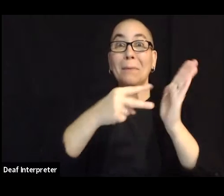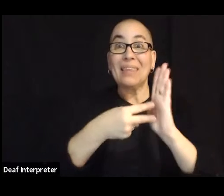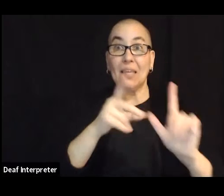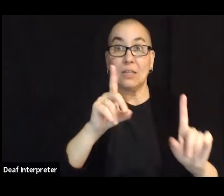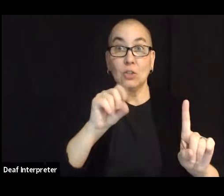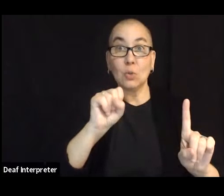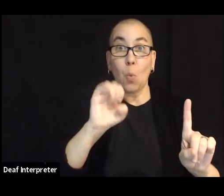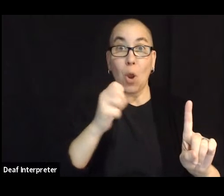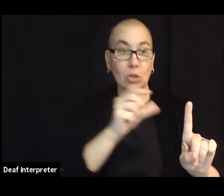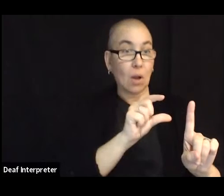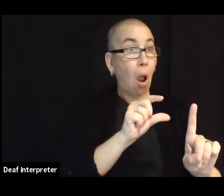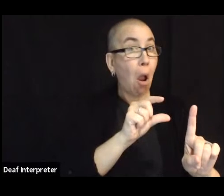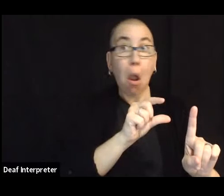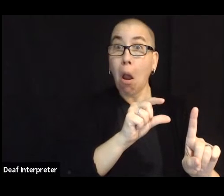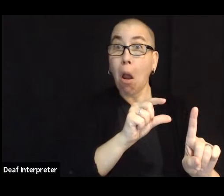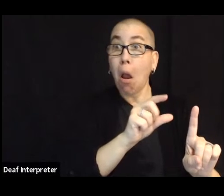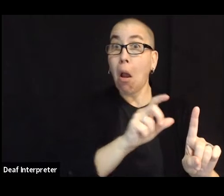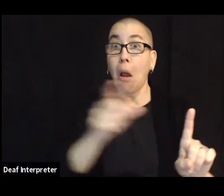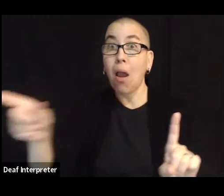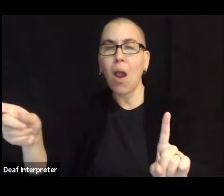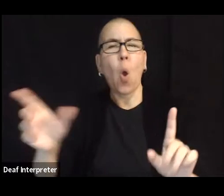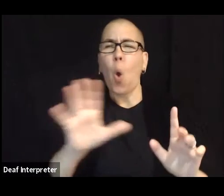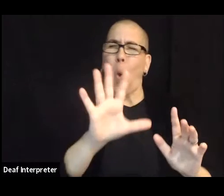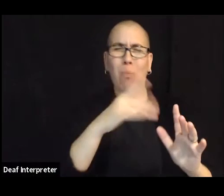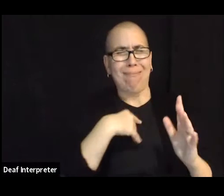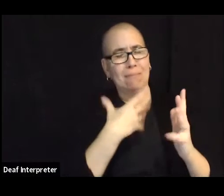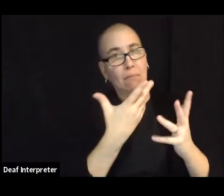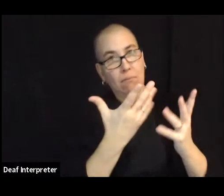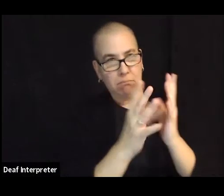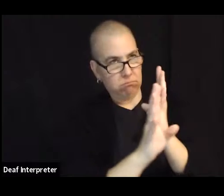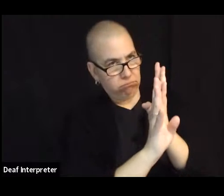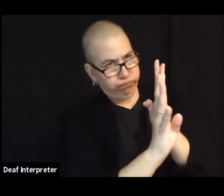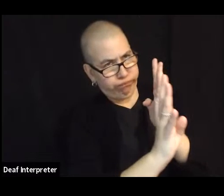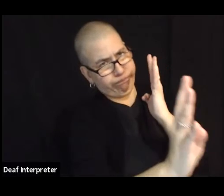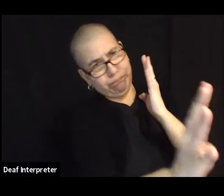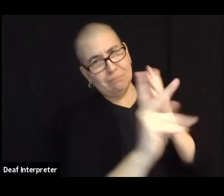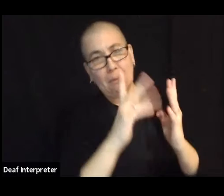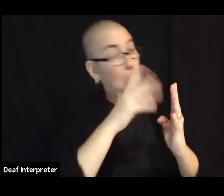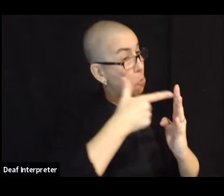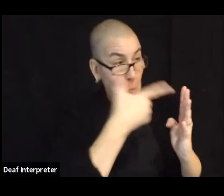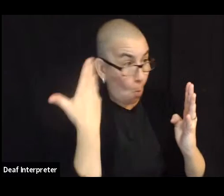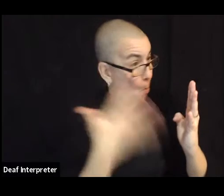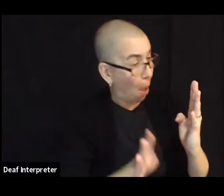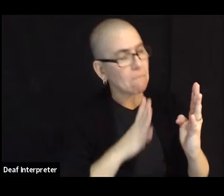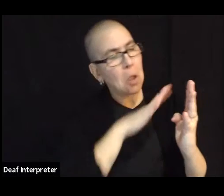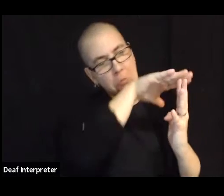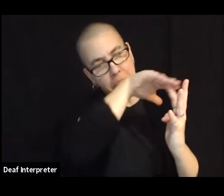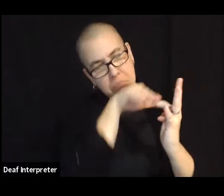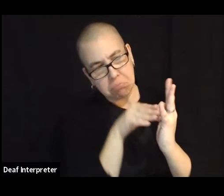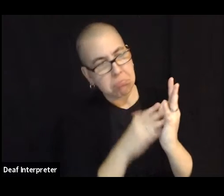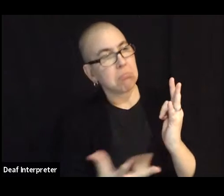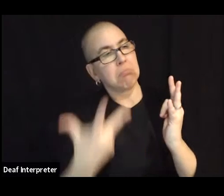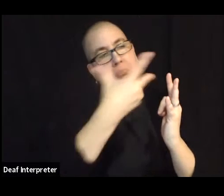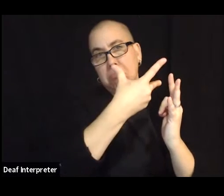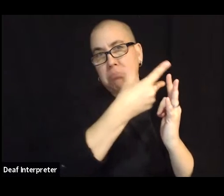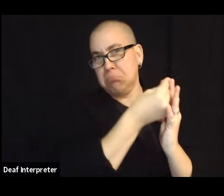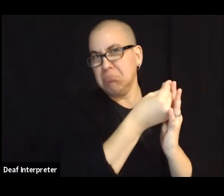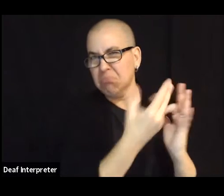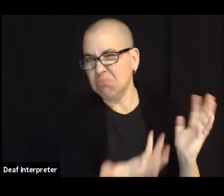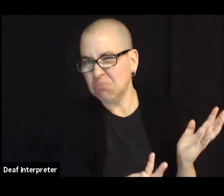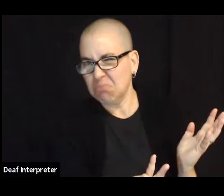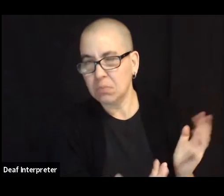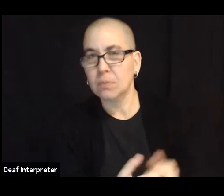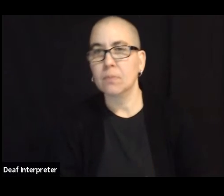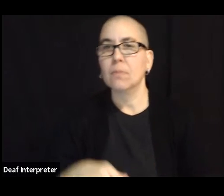to vaccinate. Kris, would you add anything? No, I would just reiterate that we have plenty of folks who have not had the opportunity